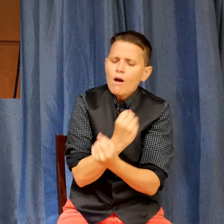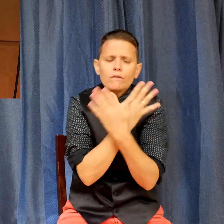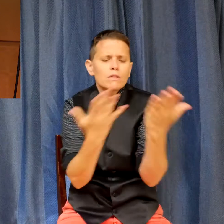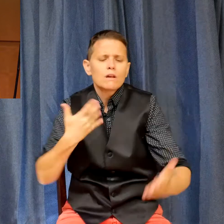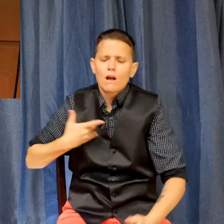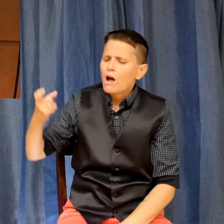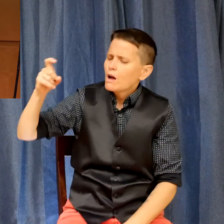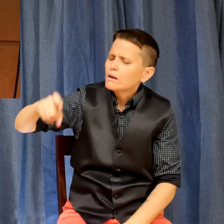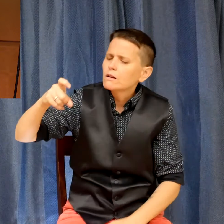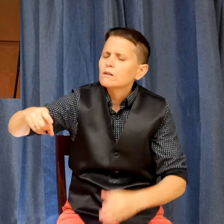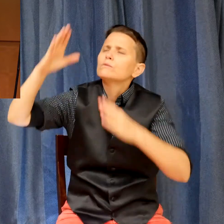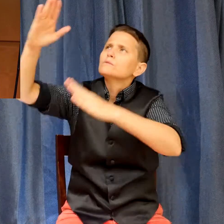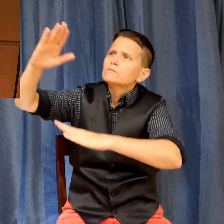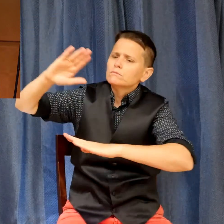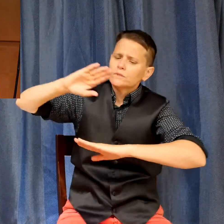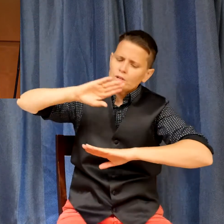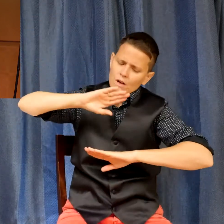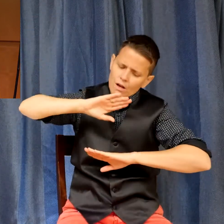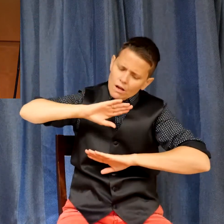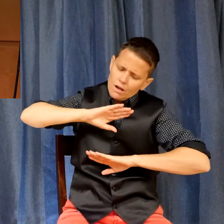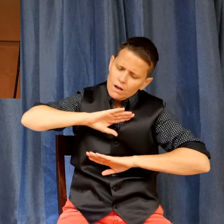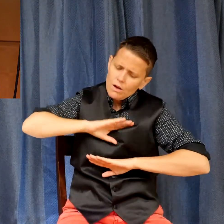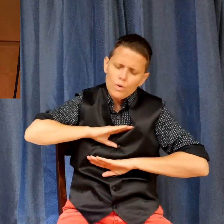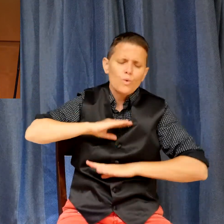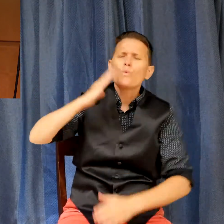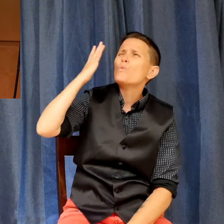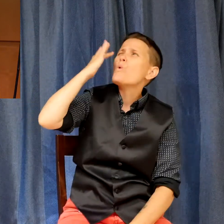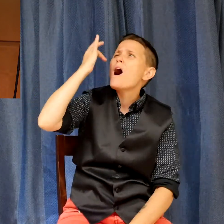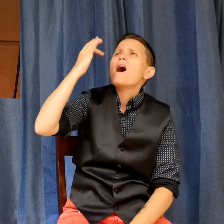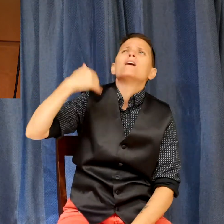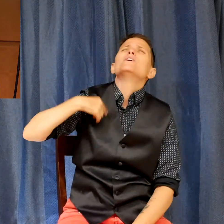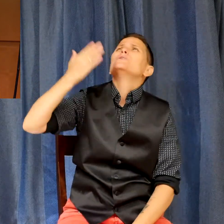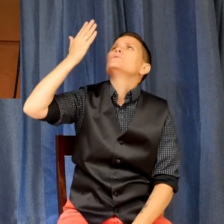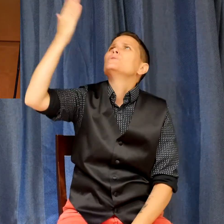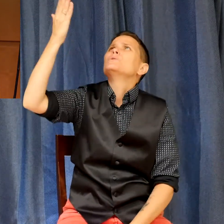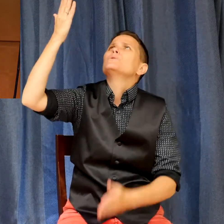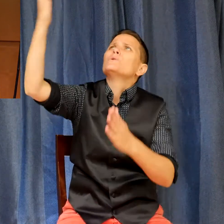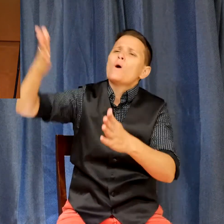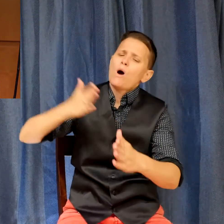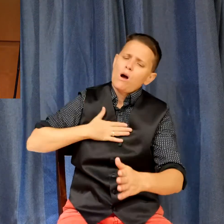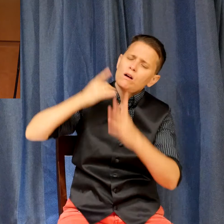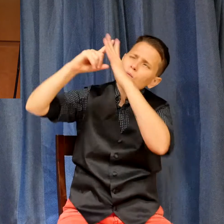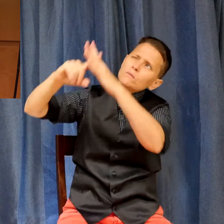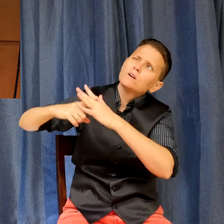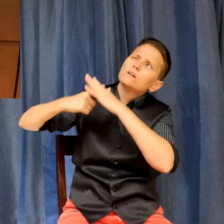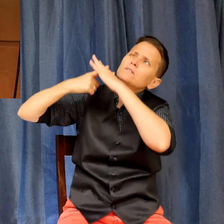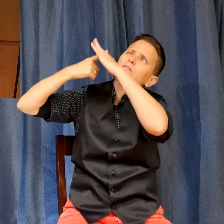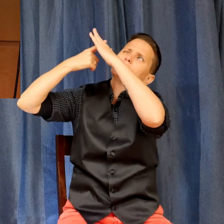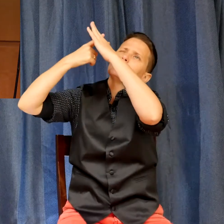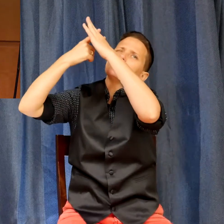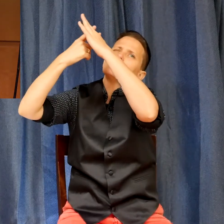You give me all I need, because you are the source. Yes, you are.